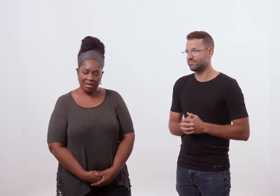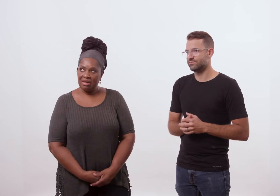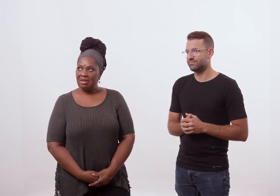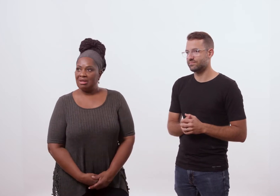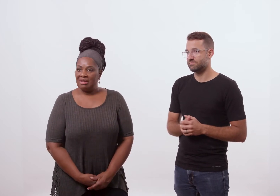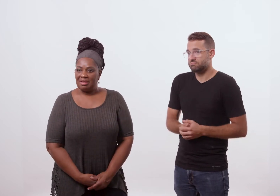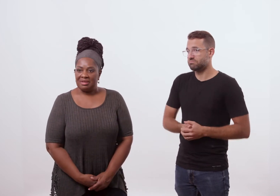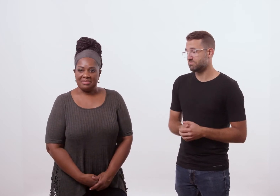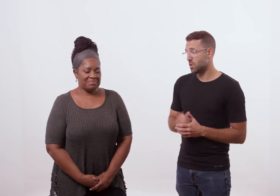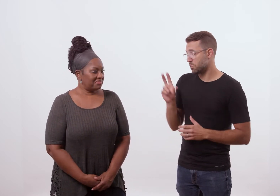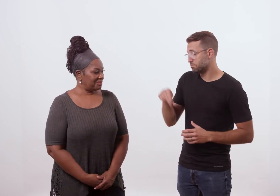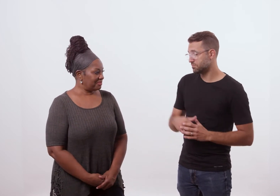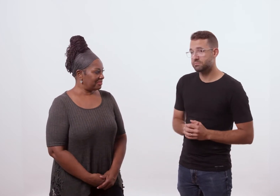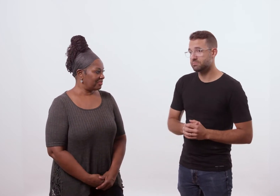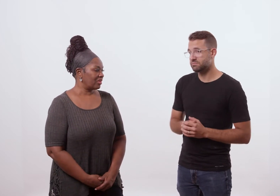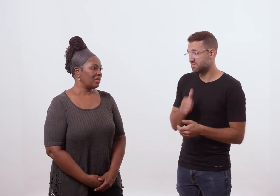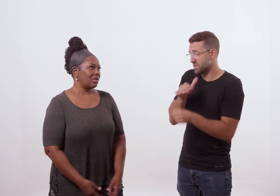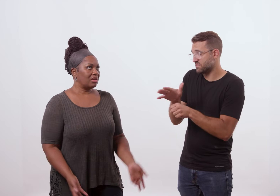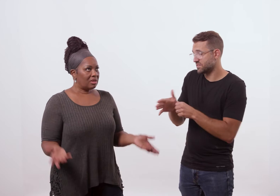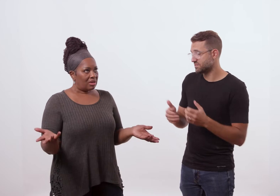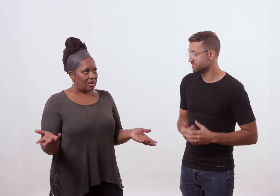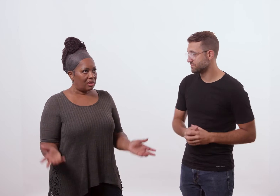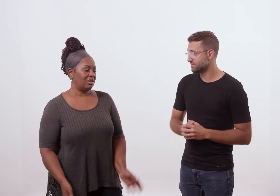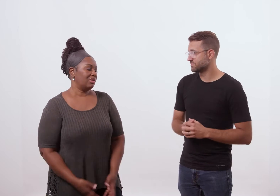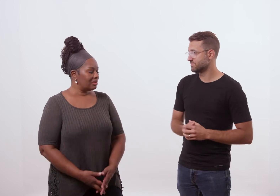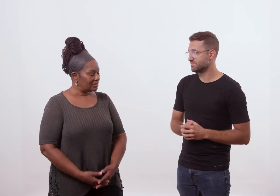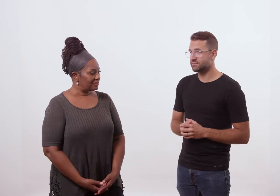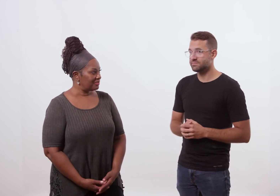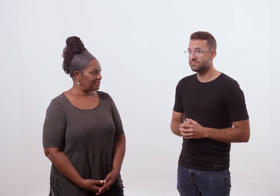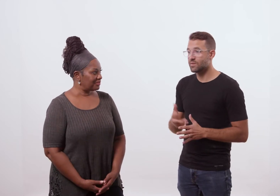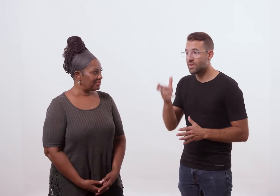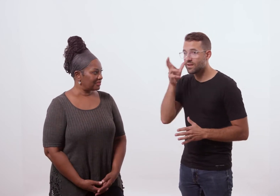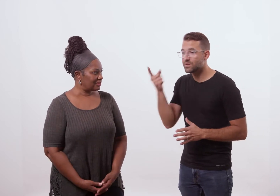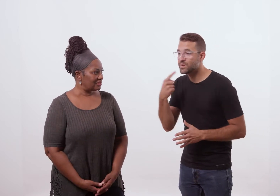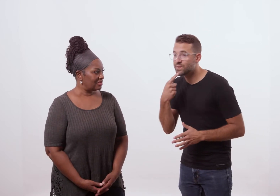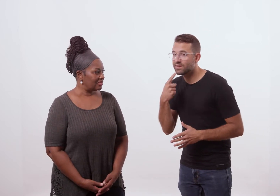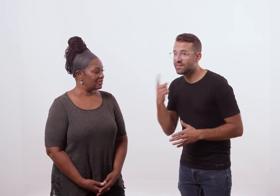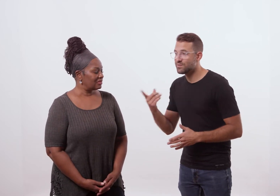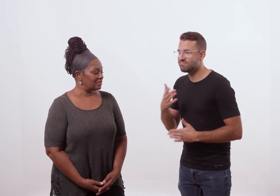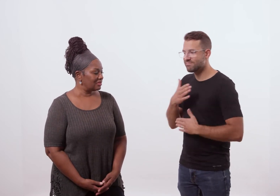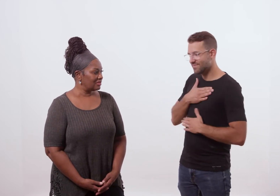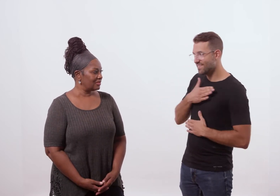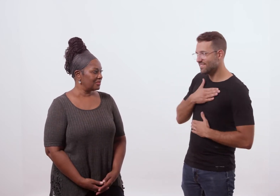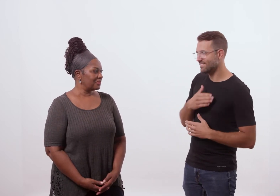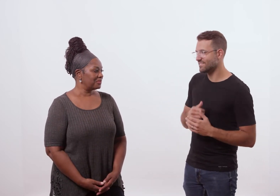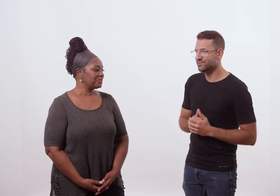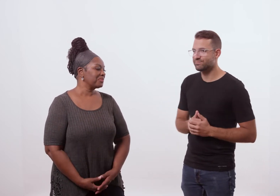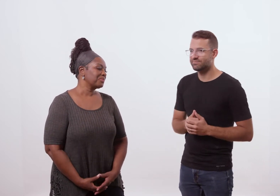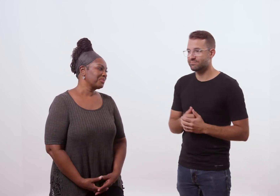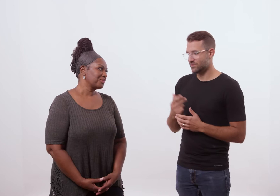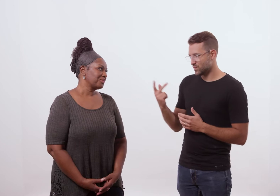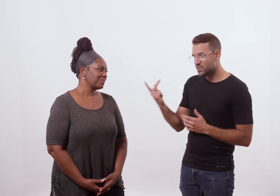No, it's not enough. Oh. I want to hear you say that you are mine, that we are